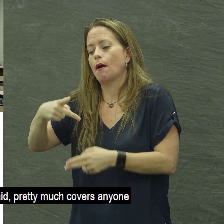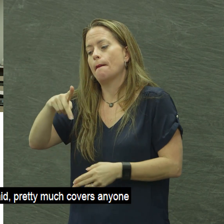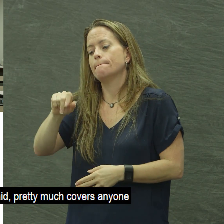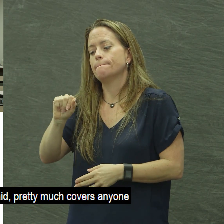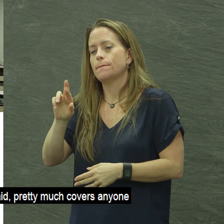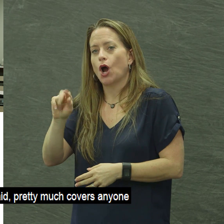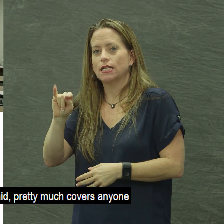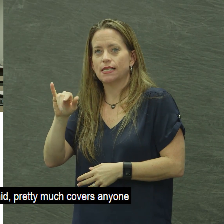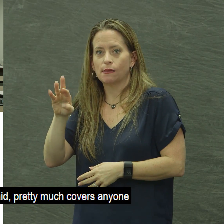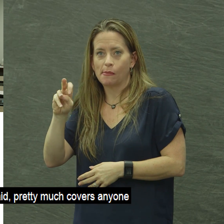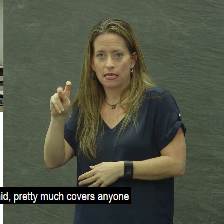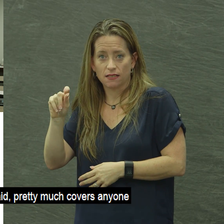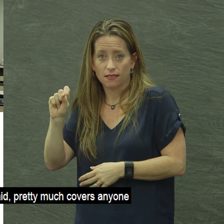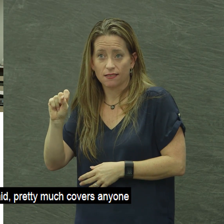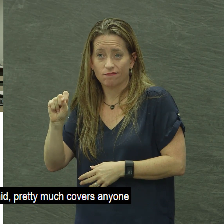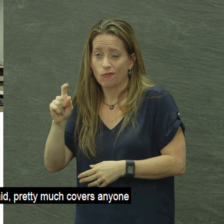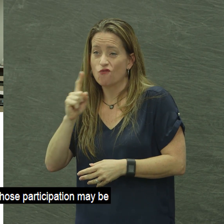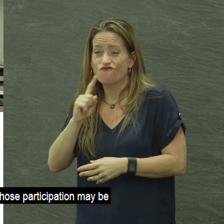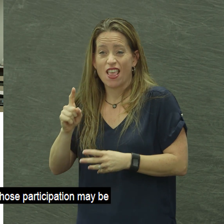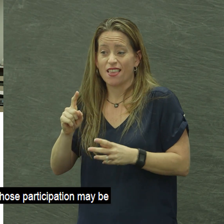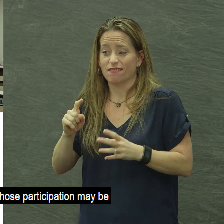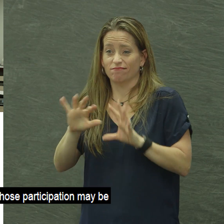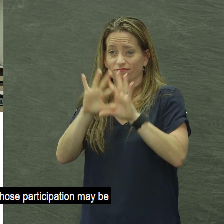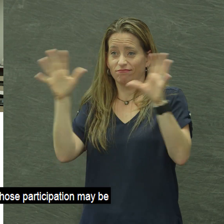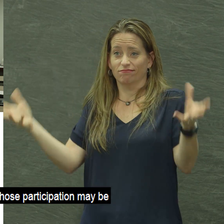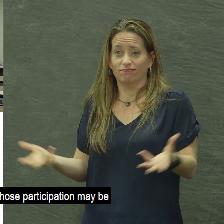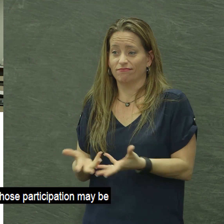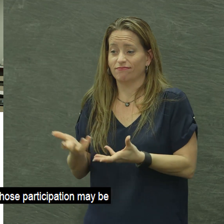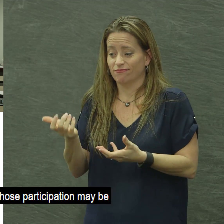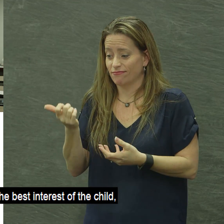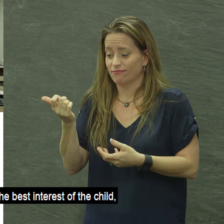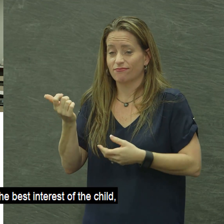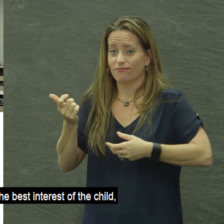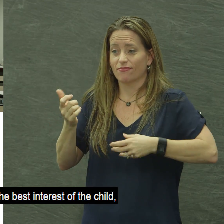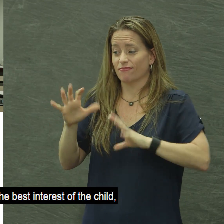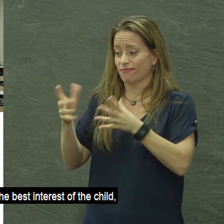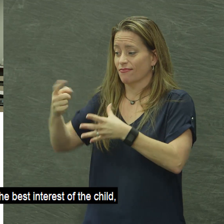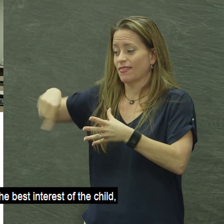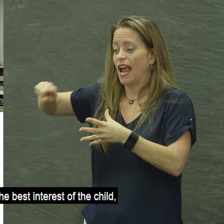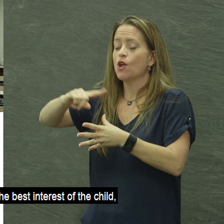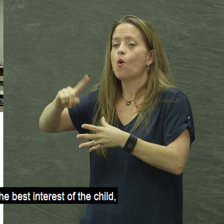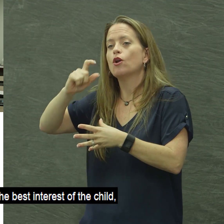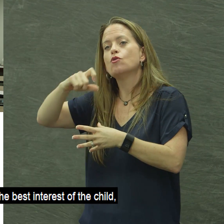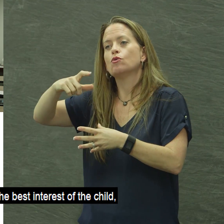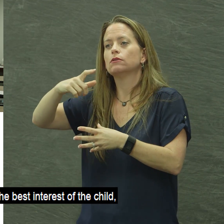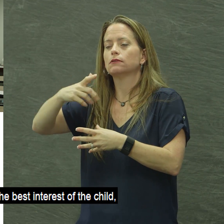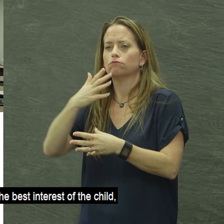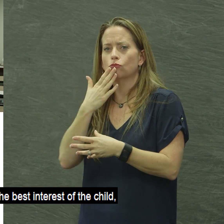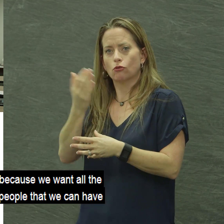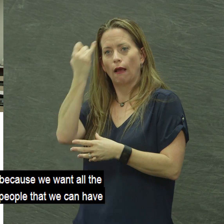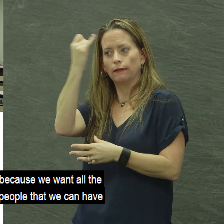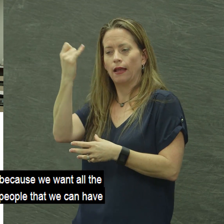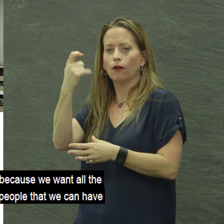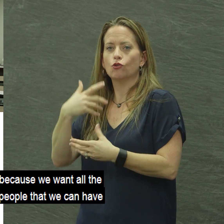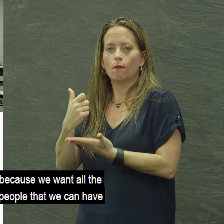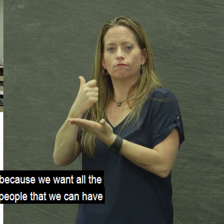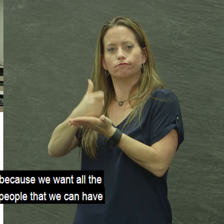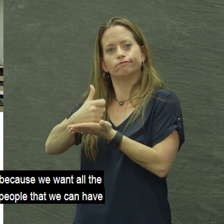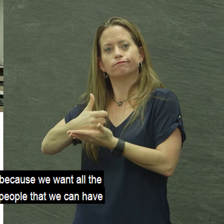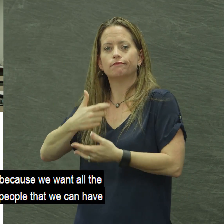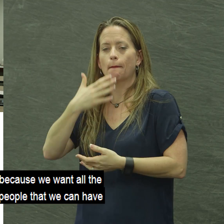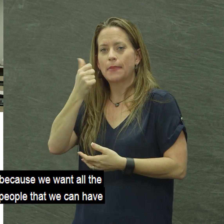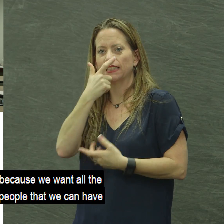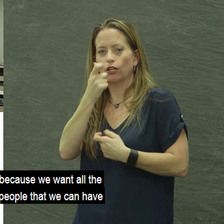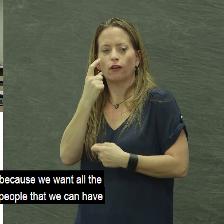as I said, pretty much covers anyone whose participation may be in the best interest of the child, because